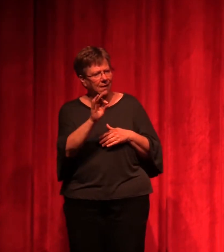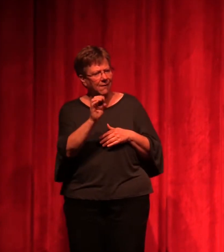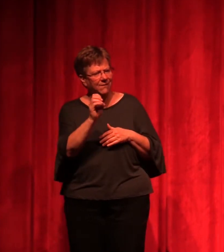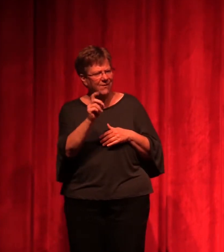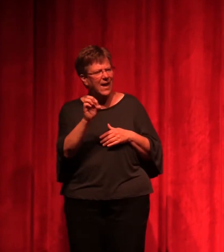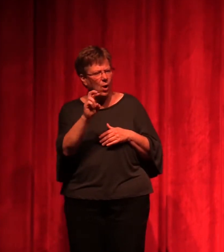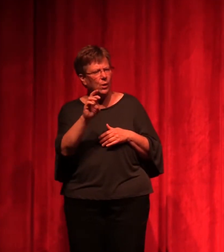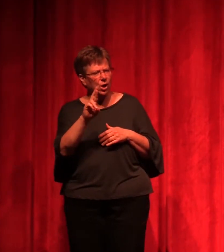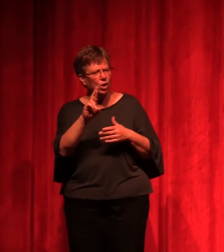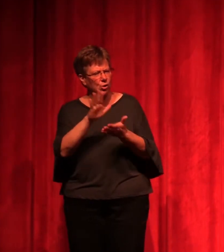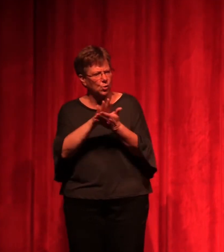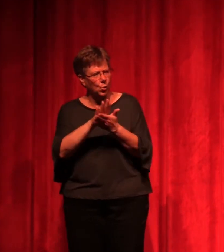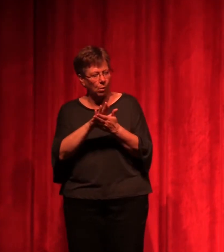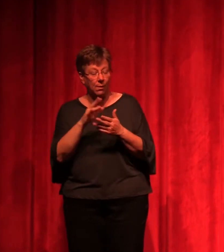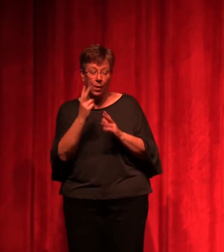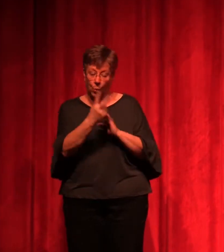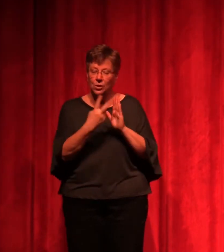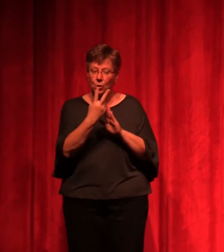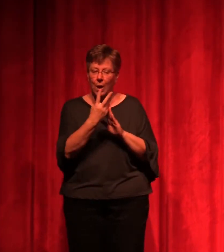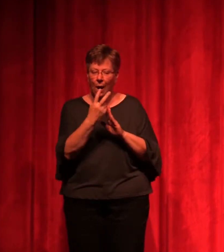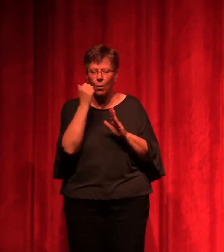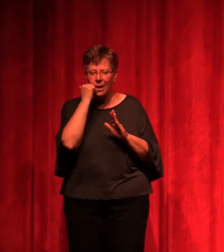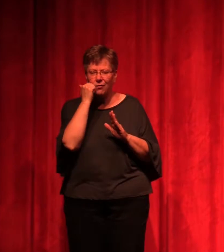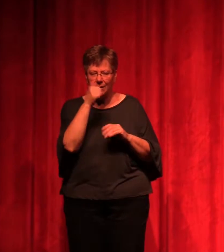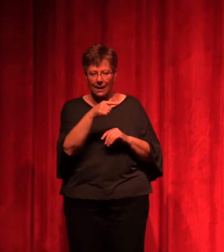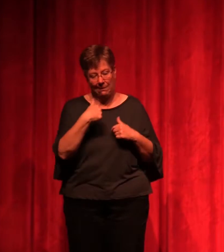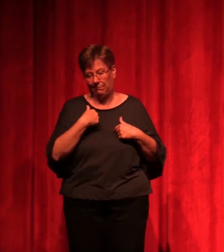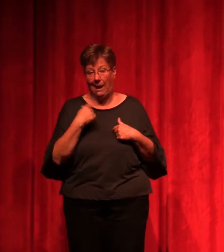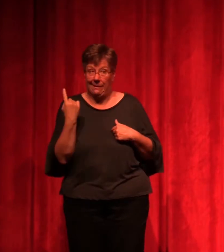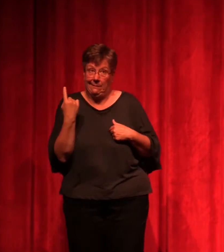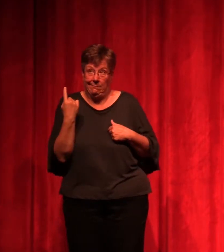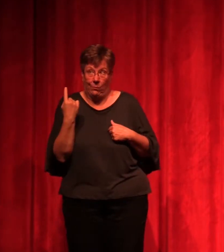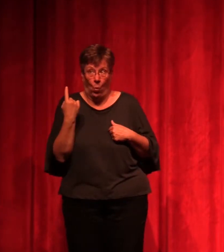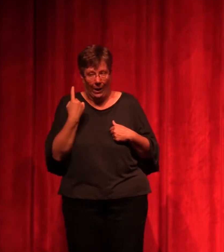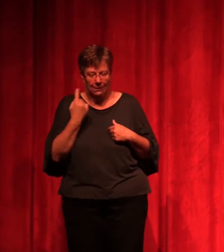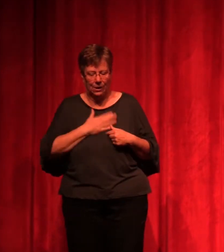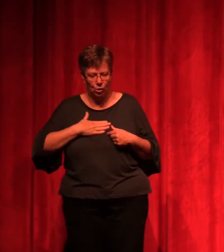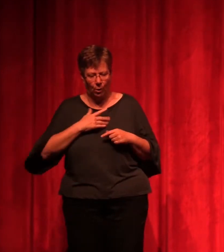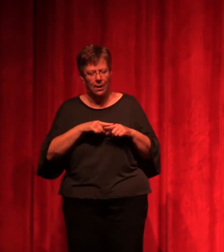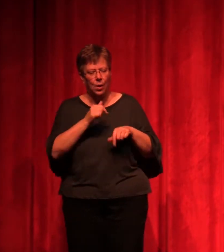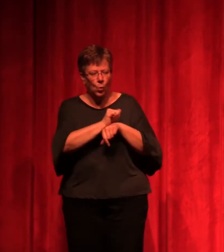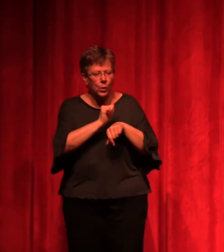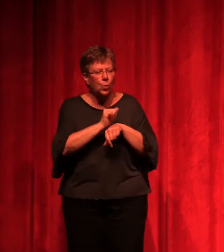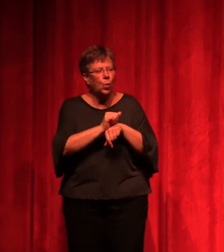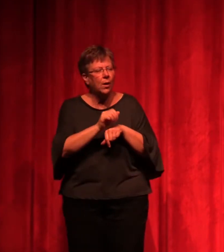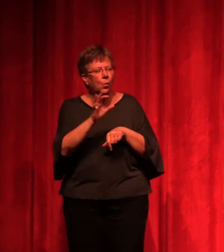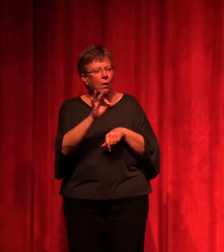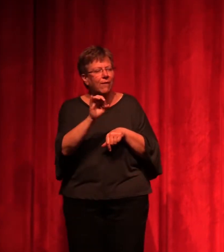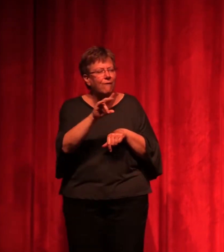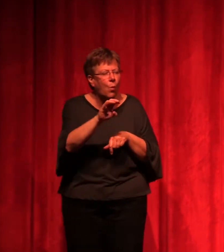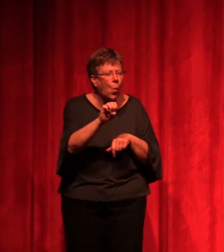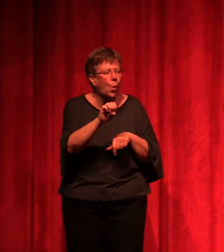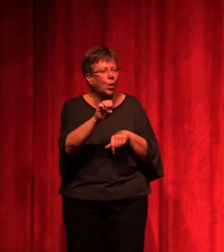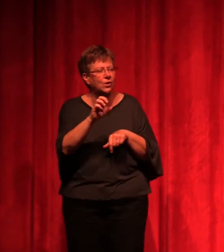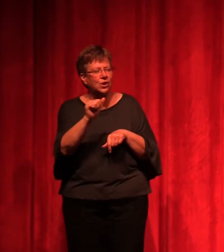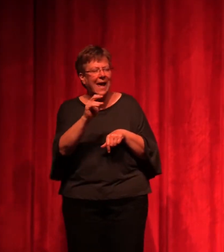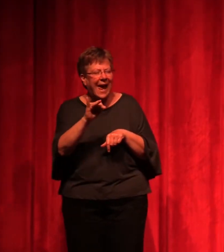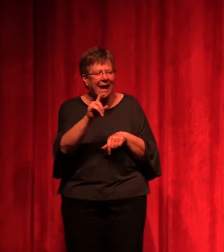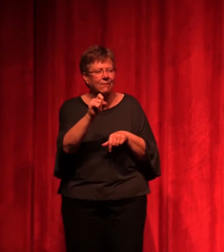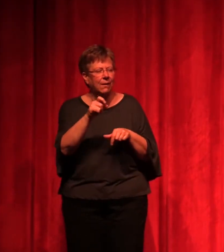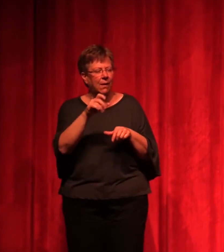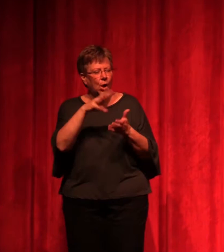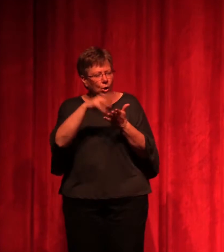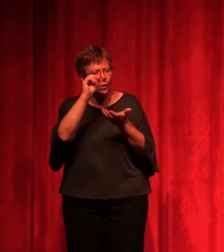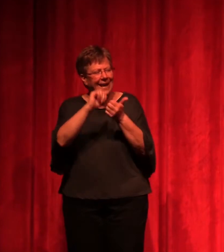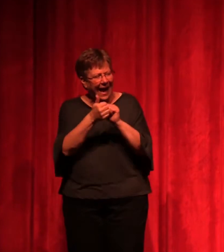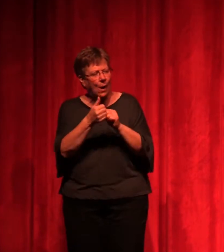in the classroom, and I enjoyed that. I was probably the only guy there who enjoyed that. But we worked in the forge and the anvil and working with your hands and learning how to shoe a horse. It